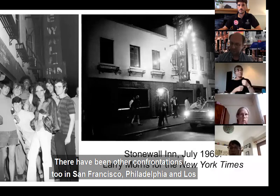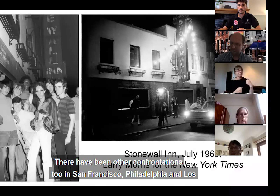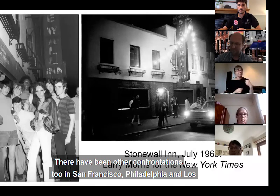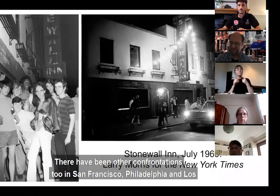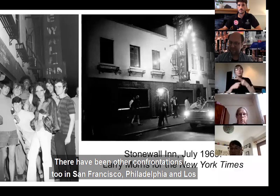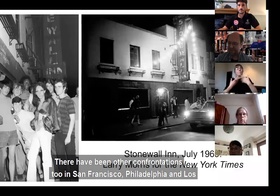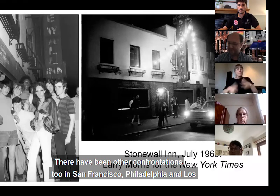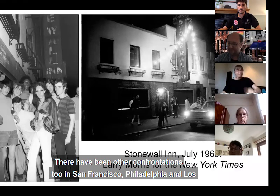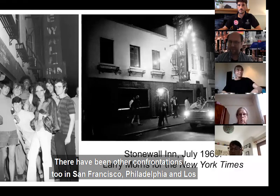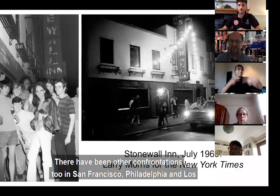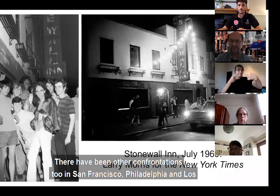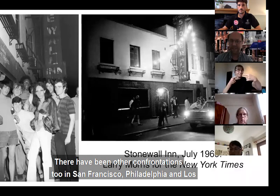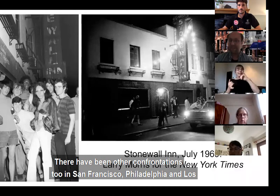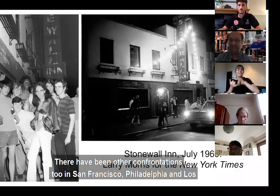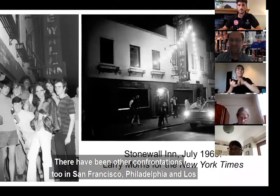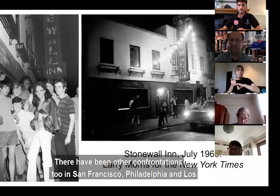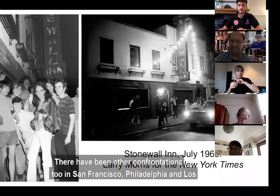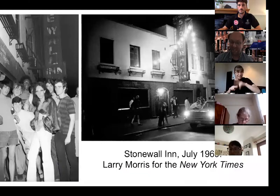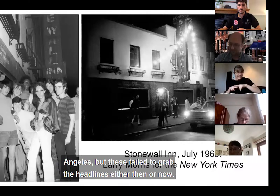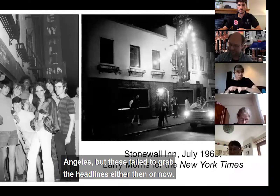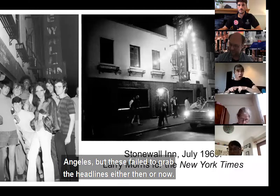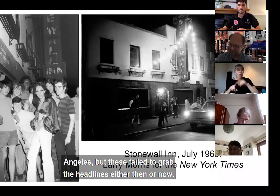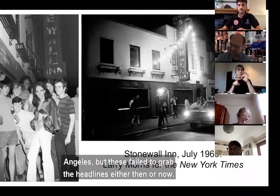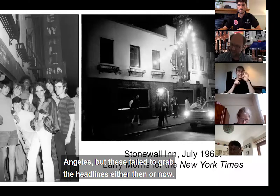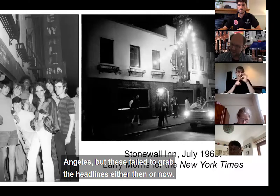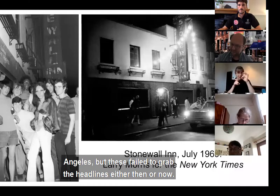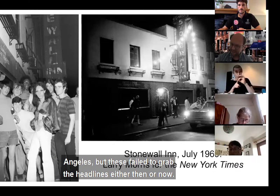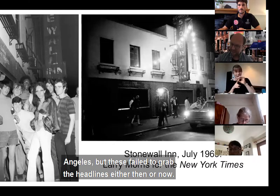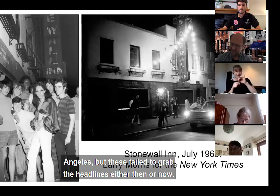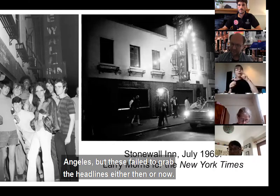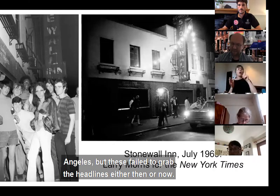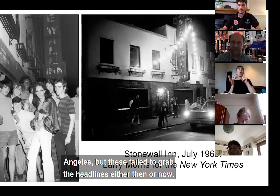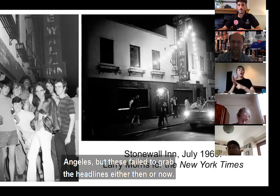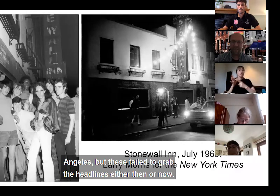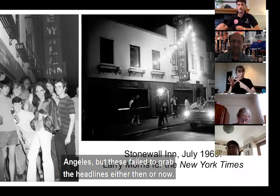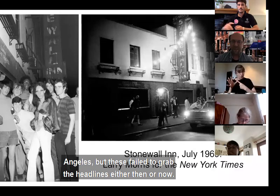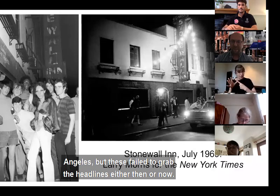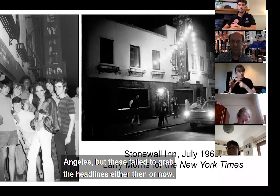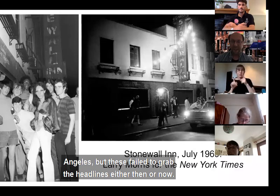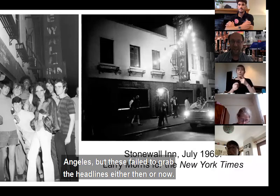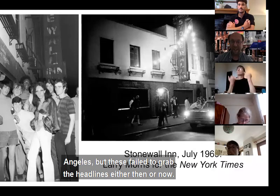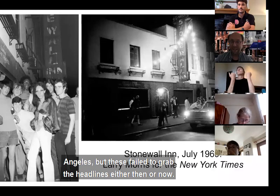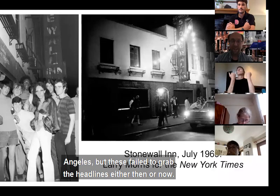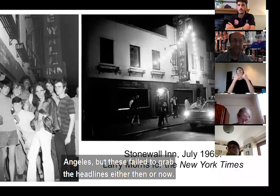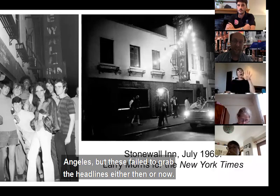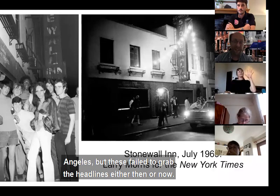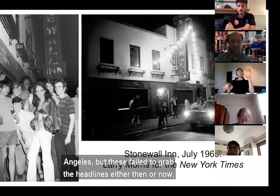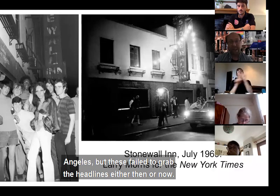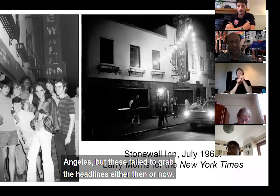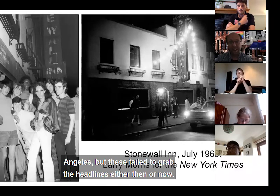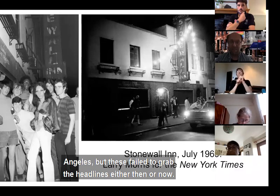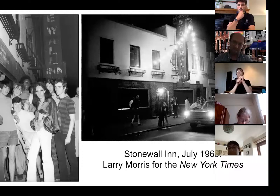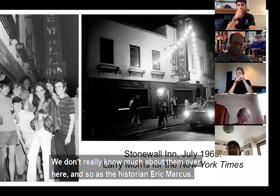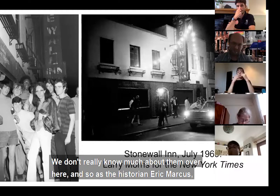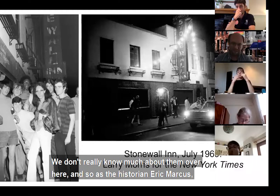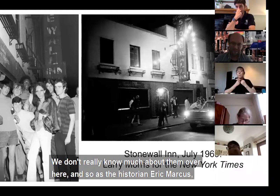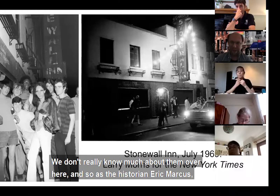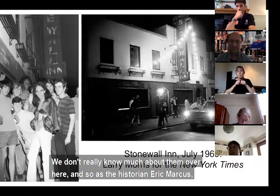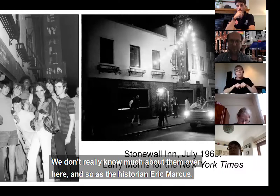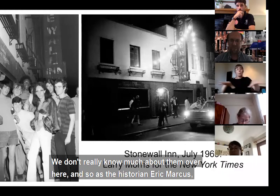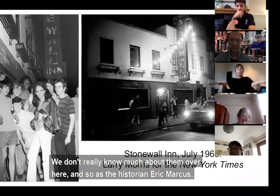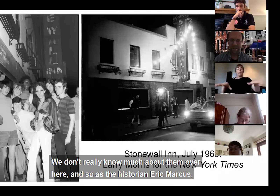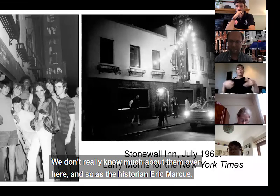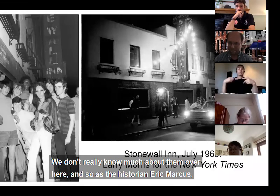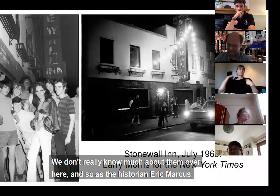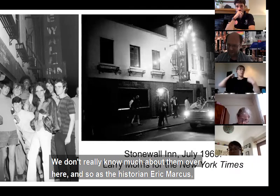too in San Francisco, Philadelphia, and Los Angeles, but these failed to grab the headlines either then or now. We don't really know